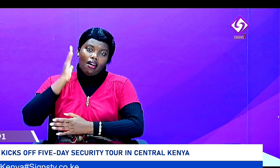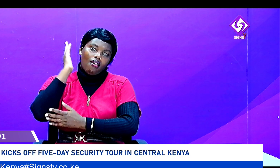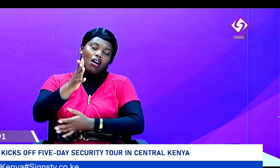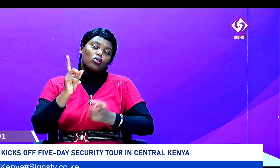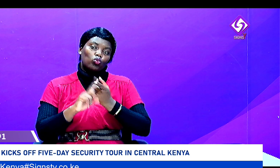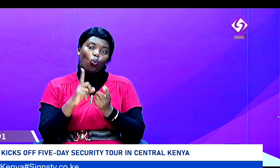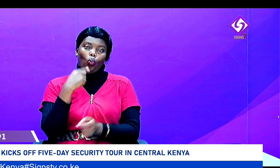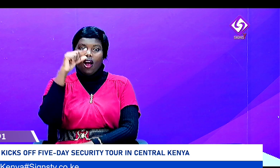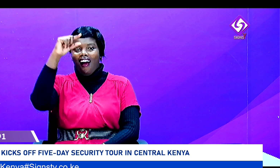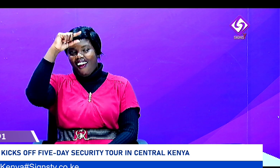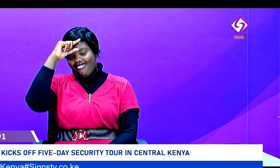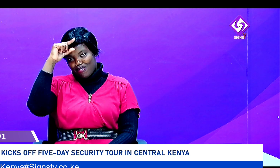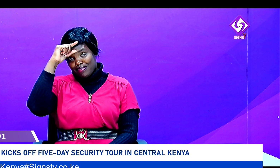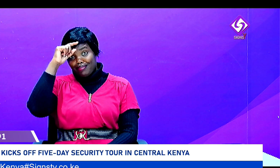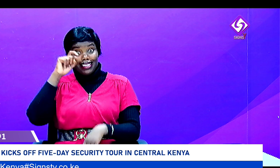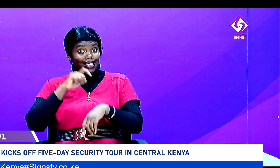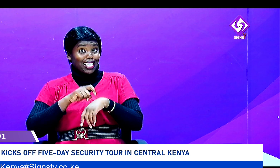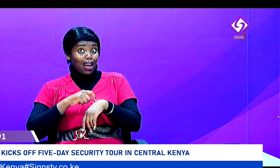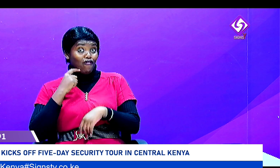directly to the government.